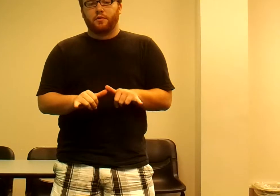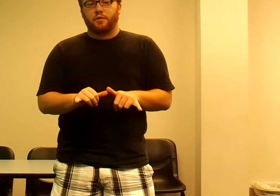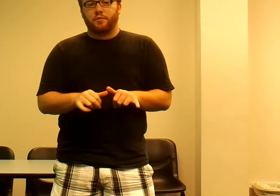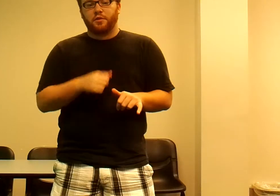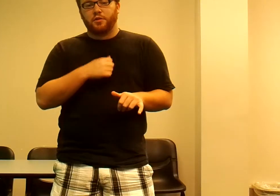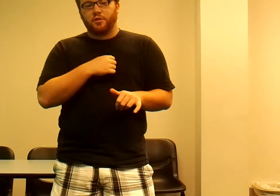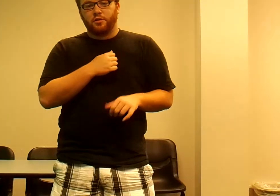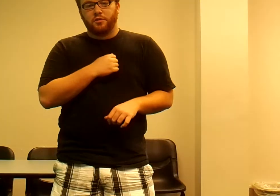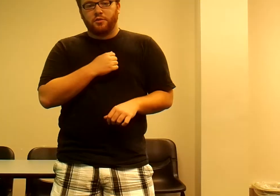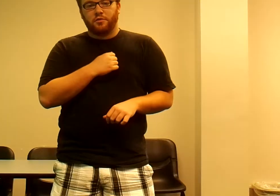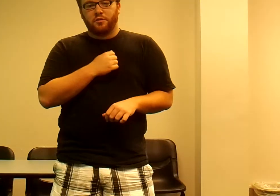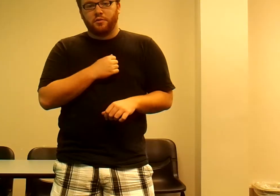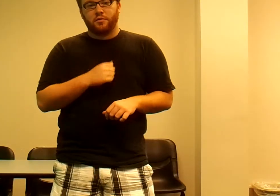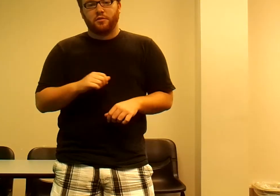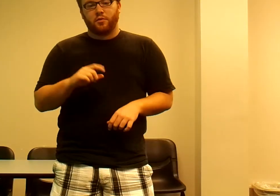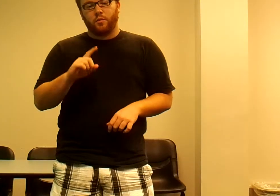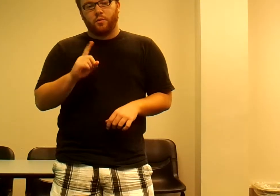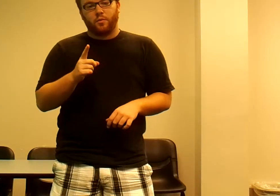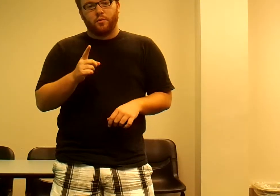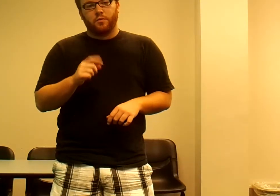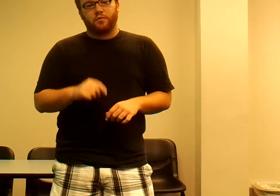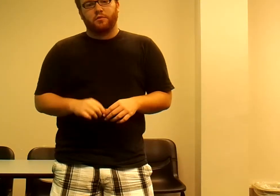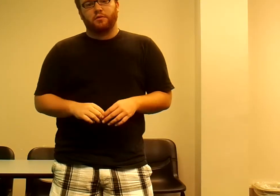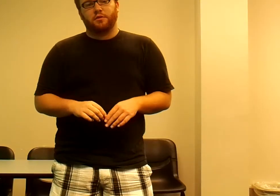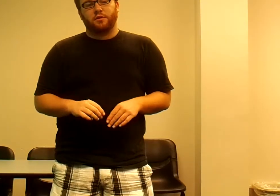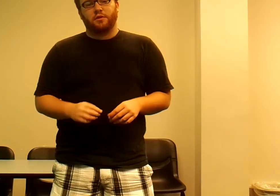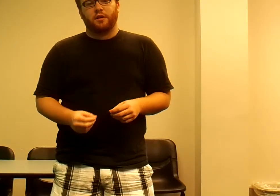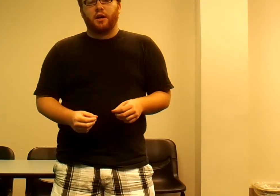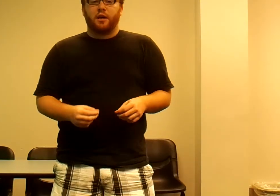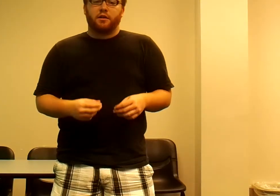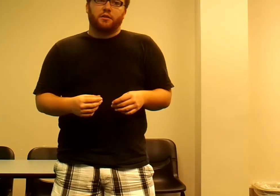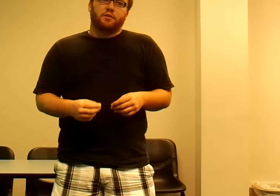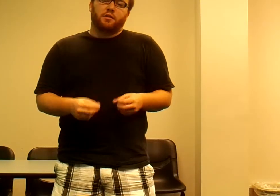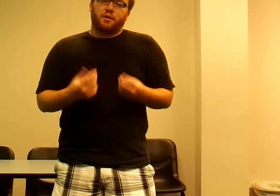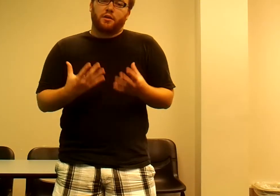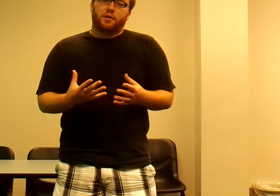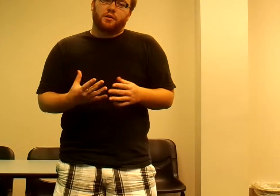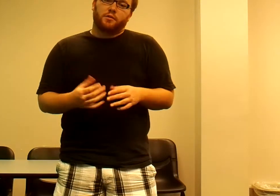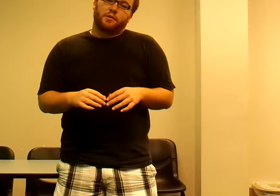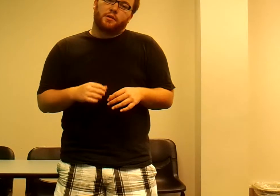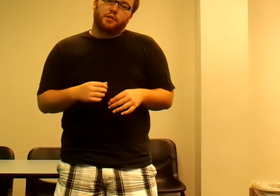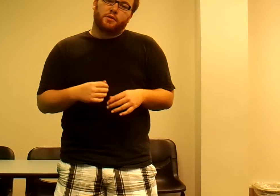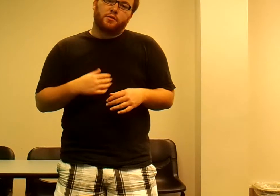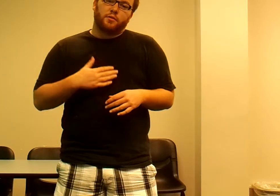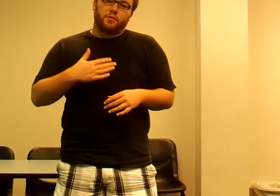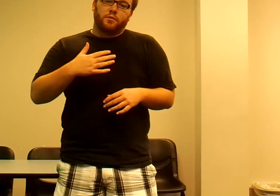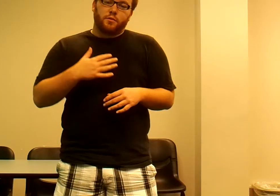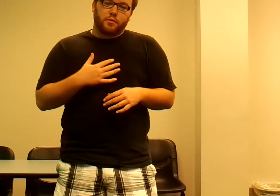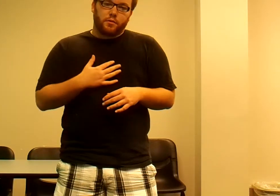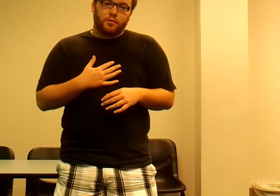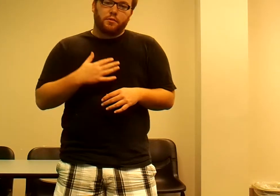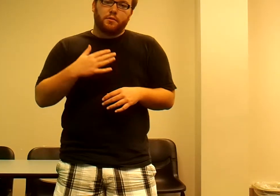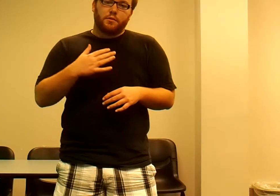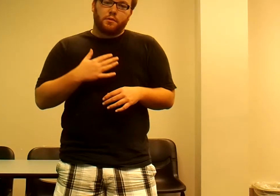minute to see how many times we breathe out, and we'll count those in 1 minute, and we'll put that on a